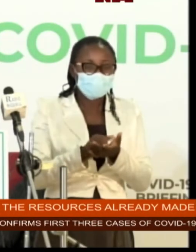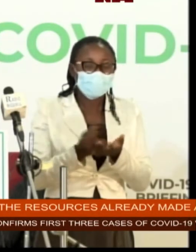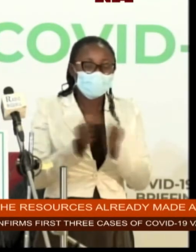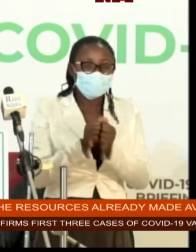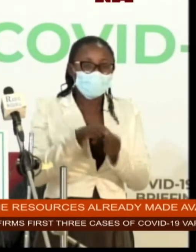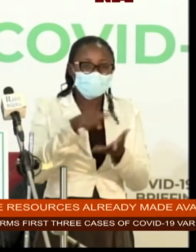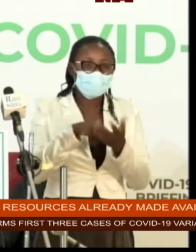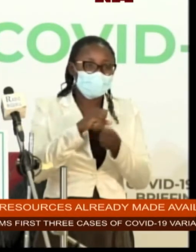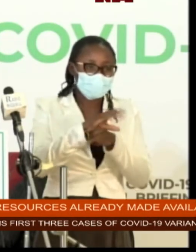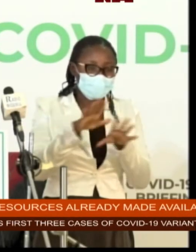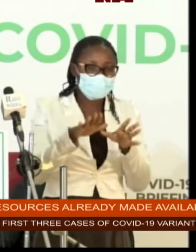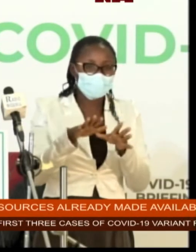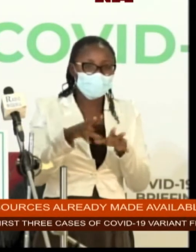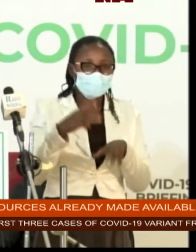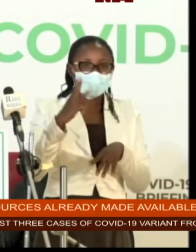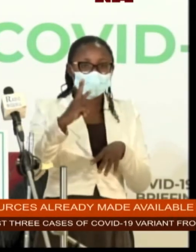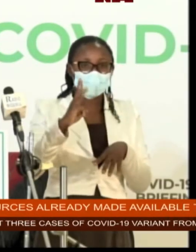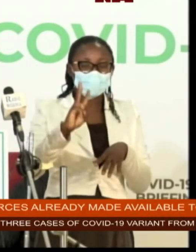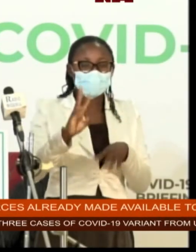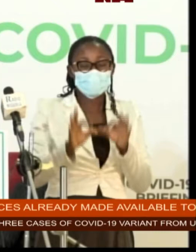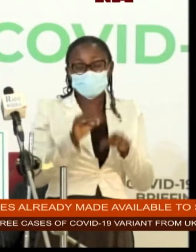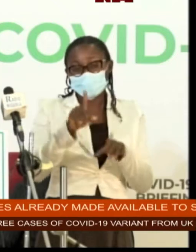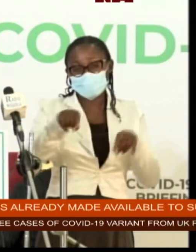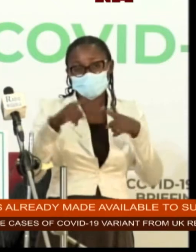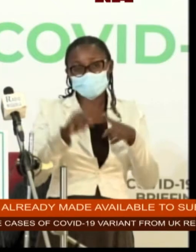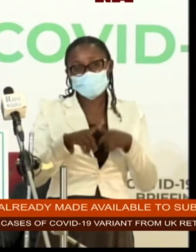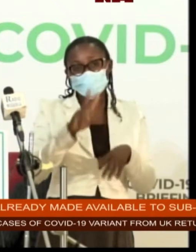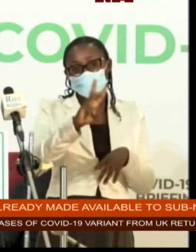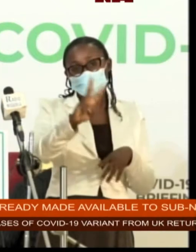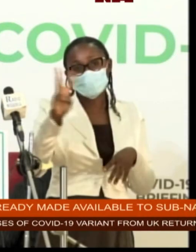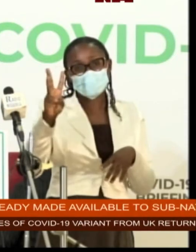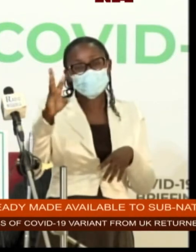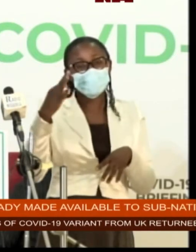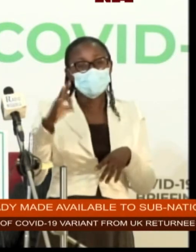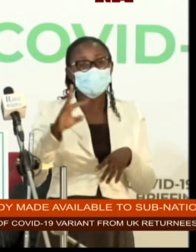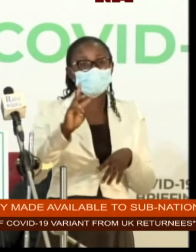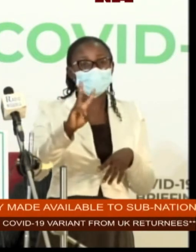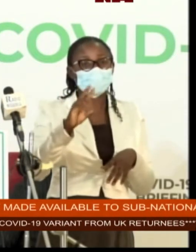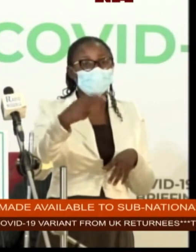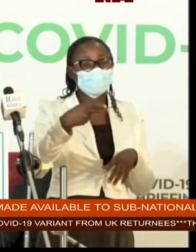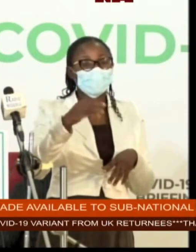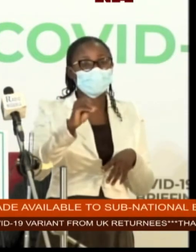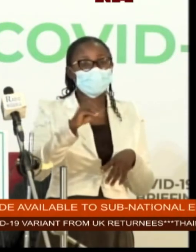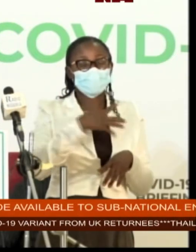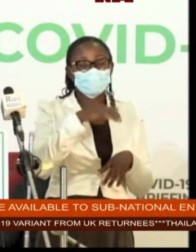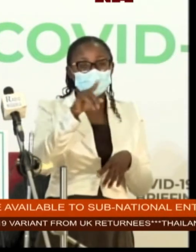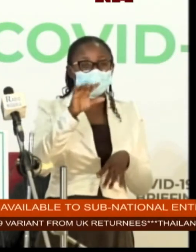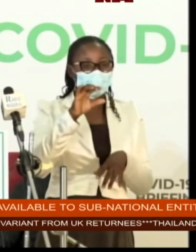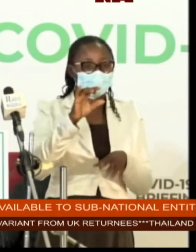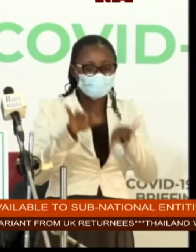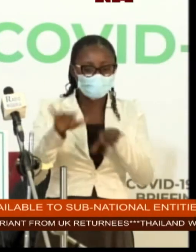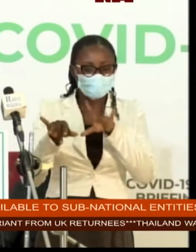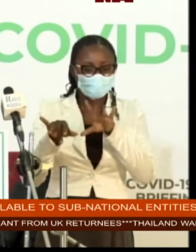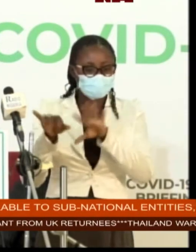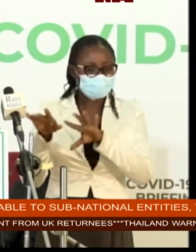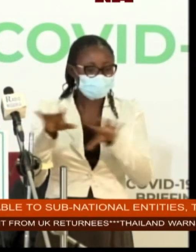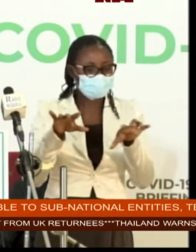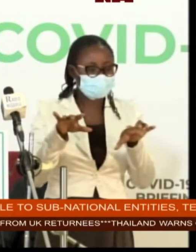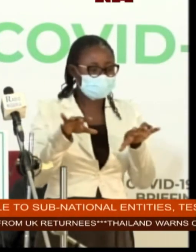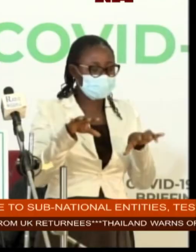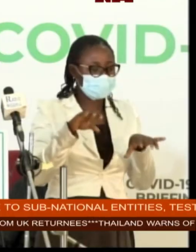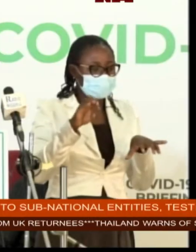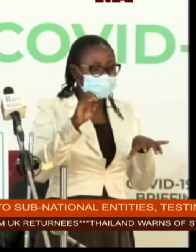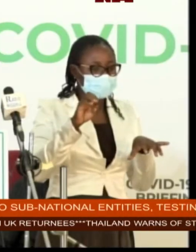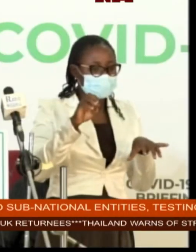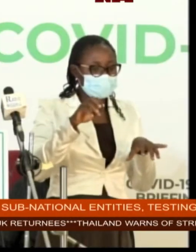a WHO, if you go on the WHO website and you type EPWIN,